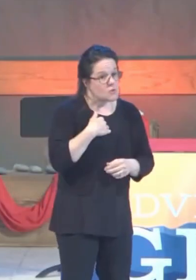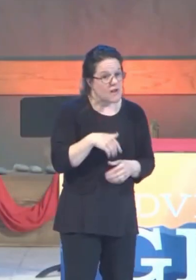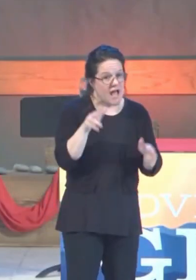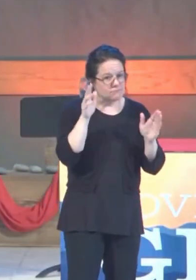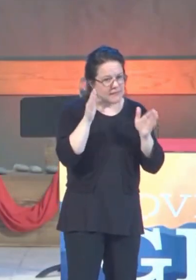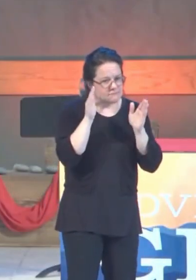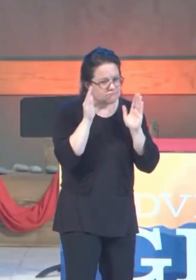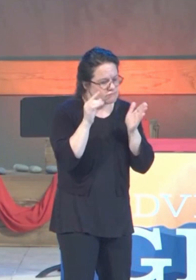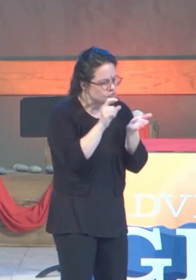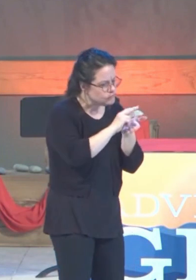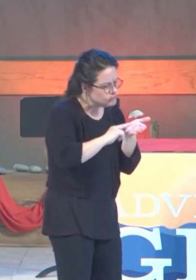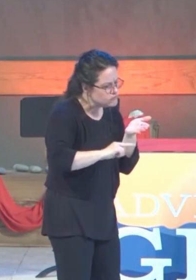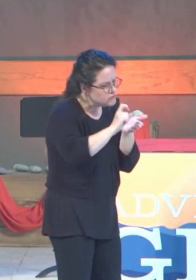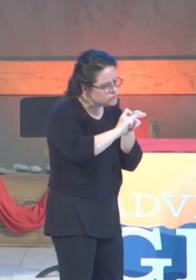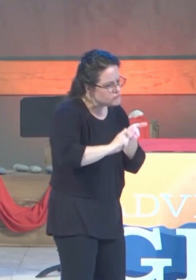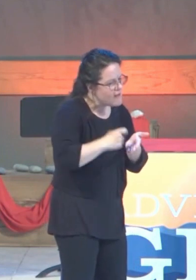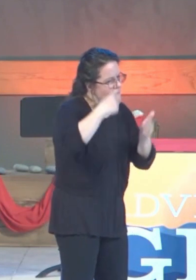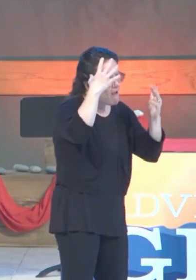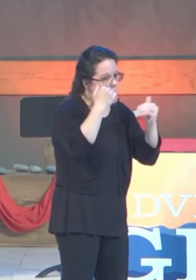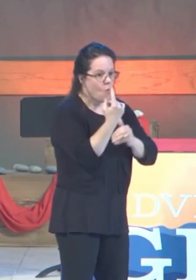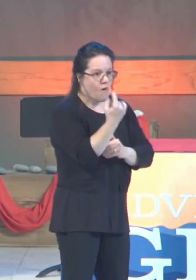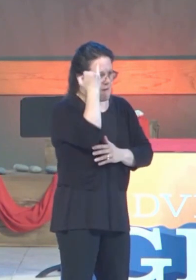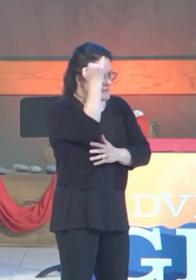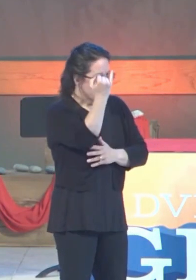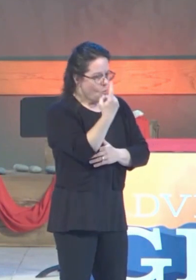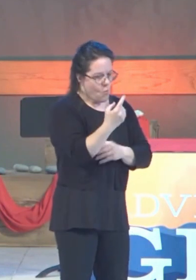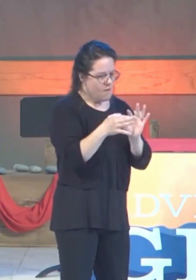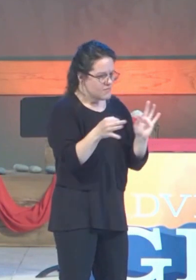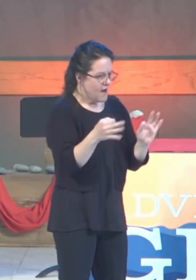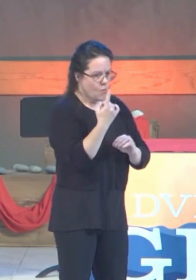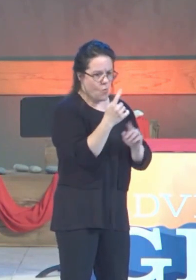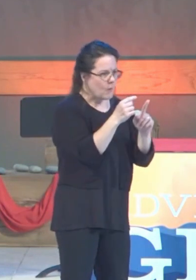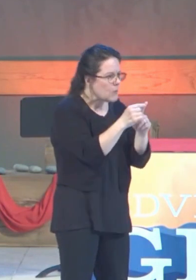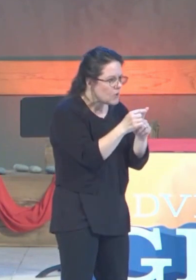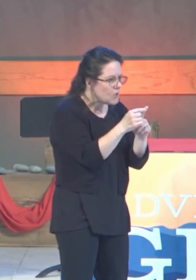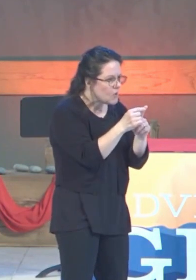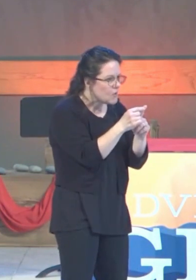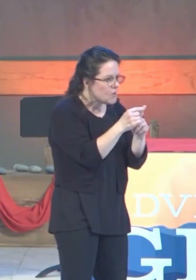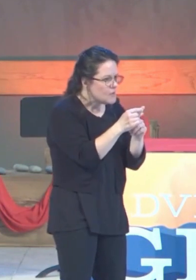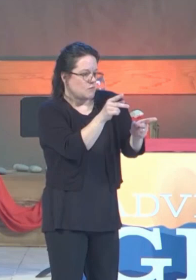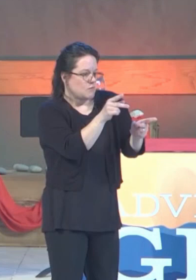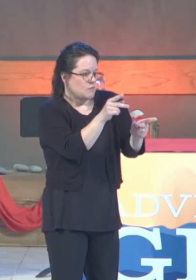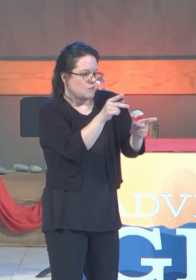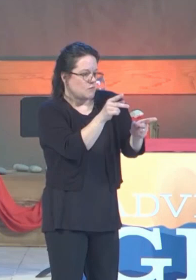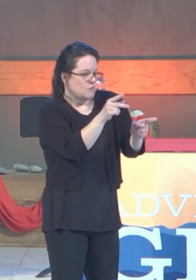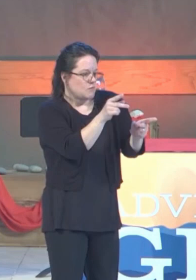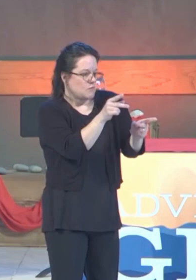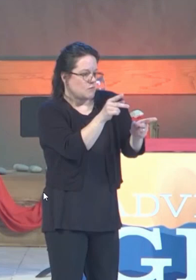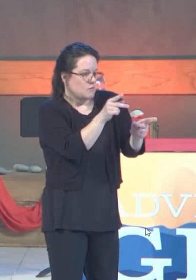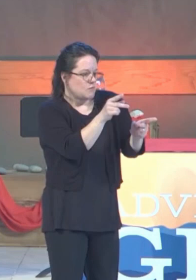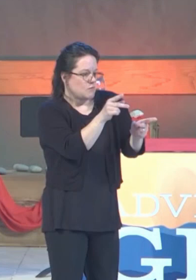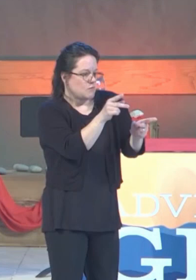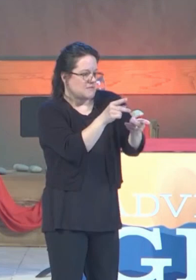the scriptures, I just hope that one idea, one line, one word stirs something in my life.